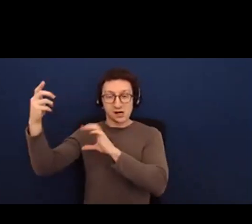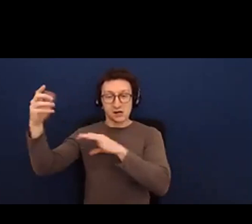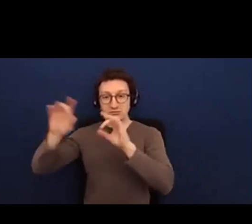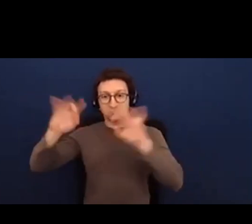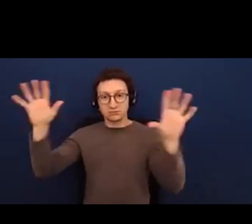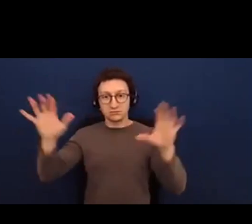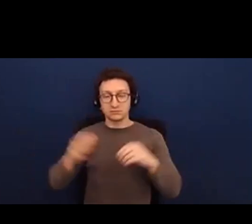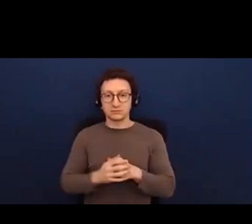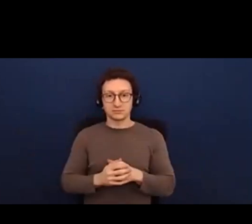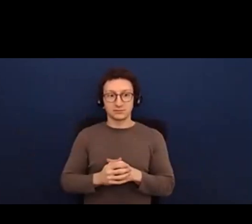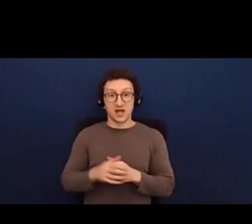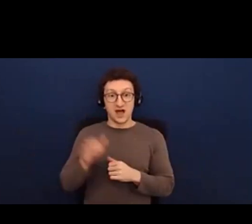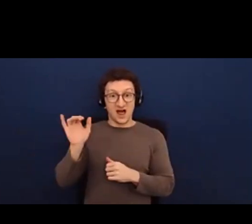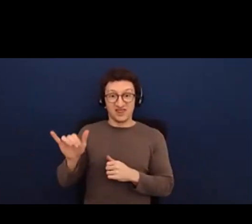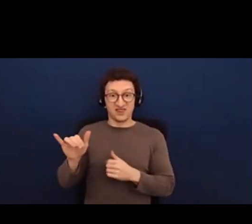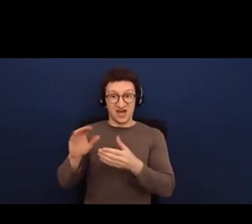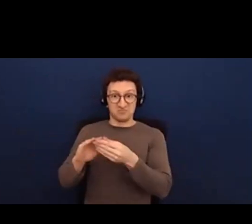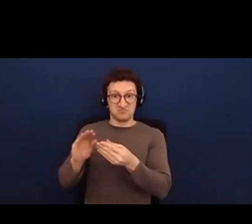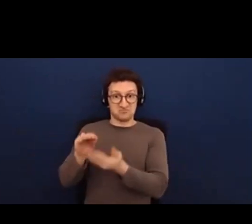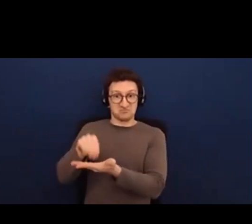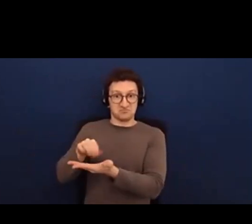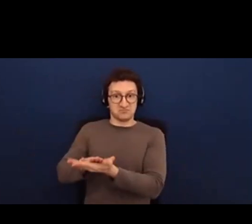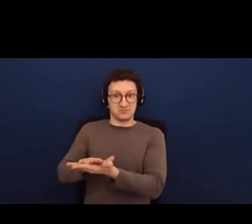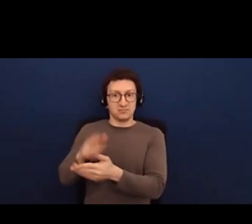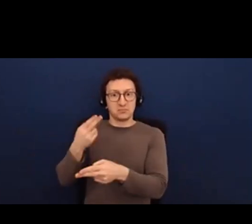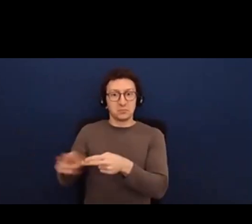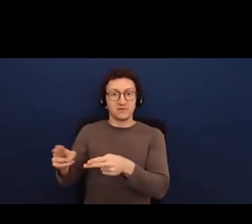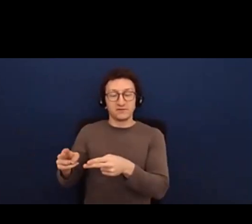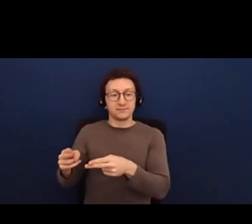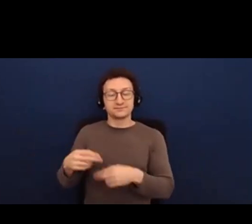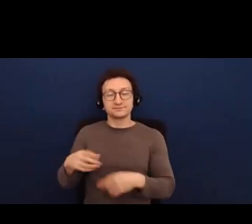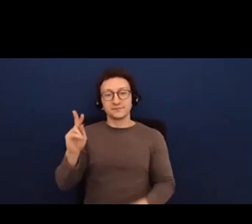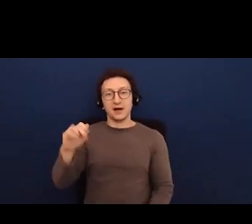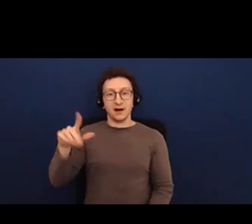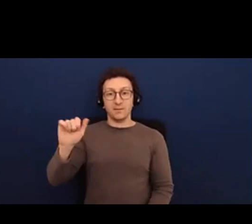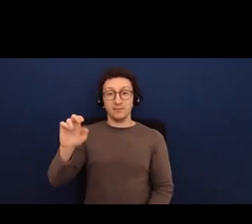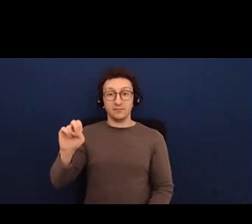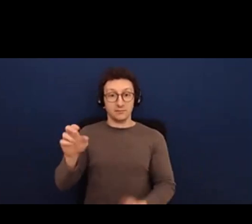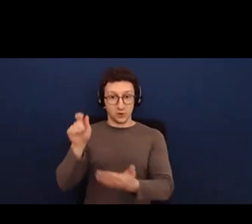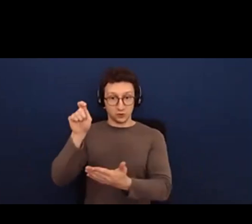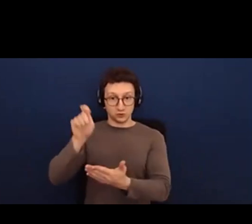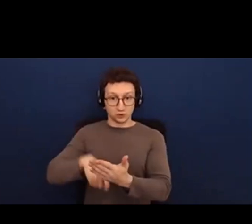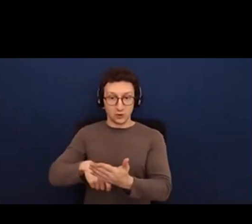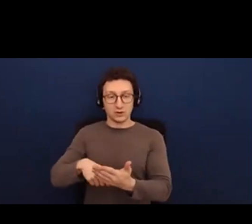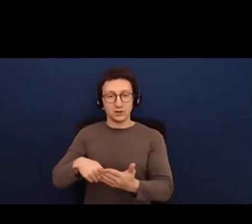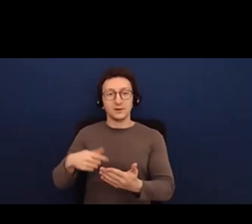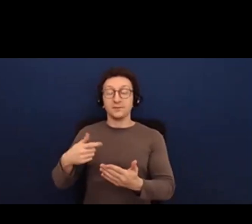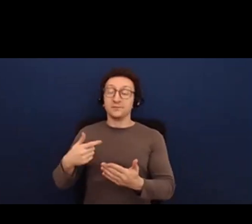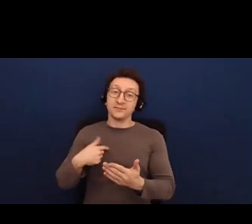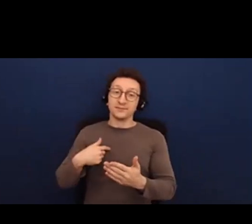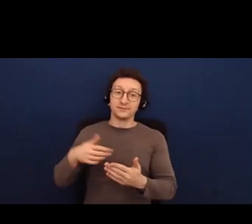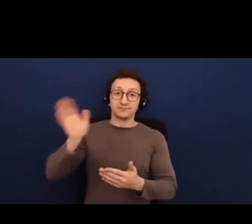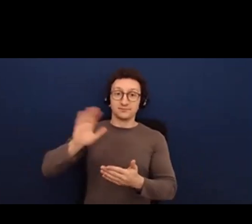in the diary is very brief. And what he says is the following. He says, when I was through teaching at